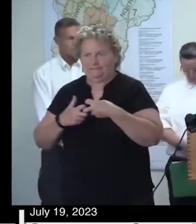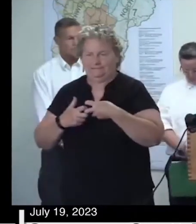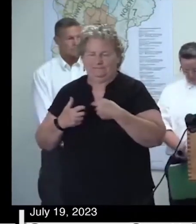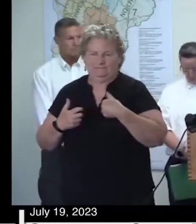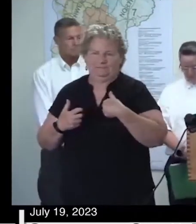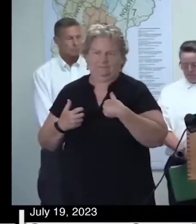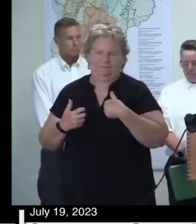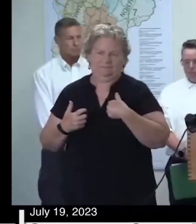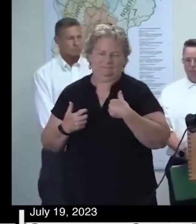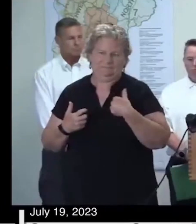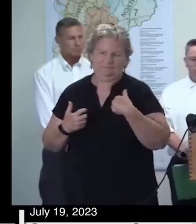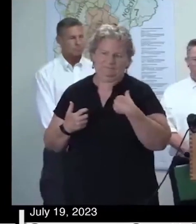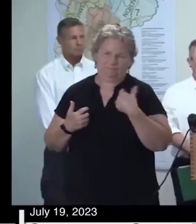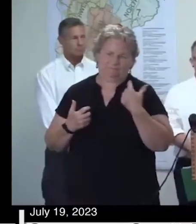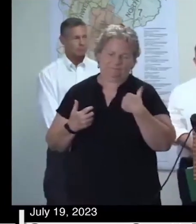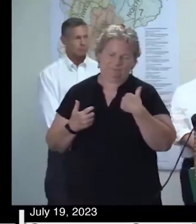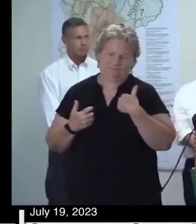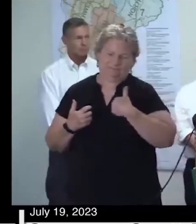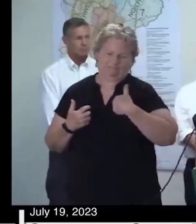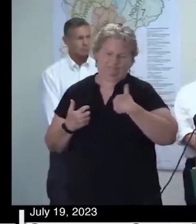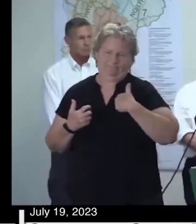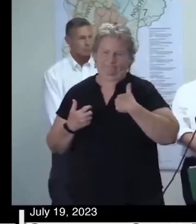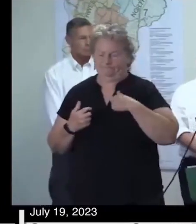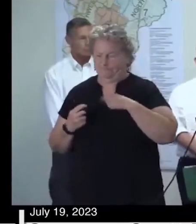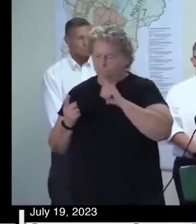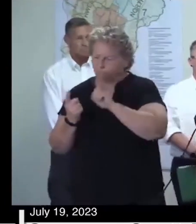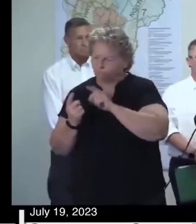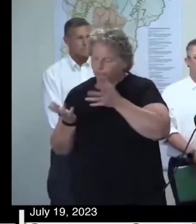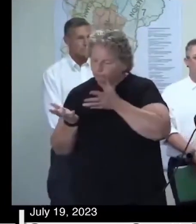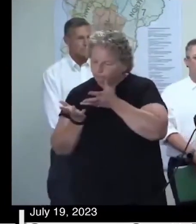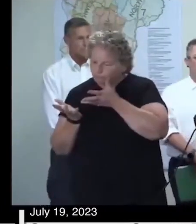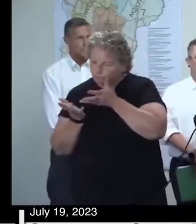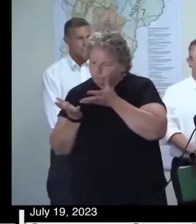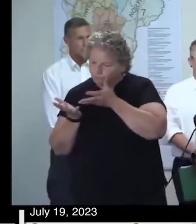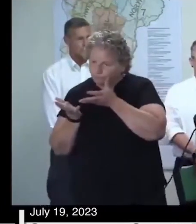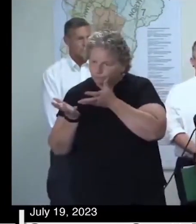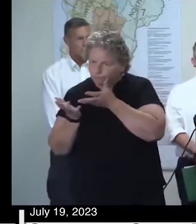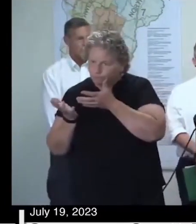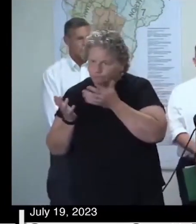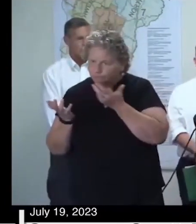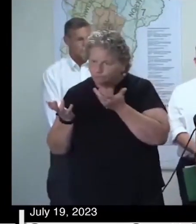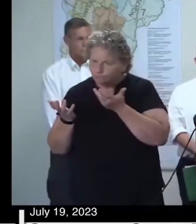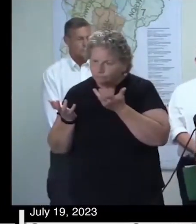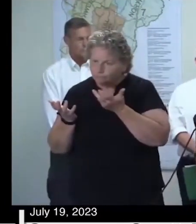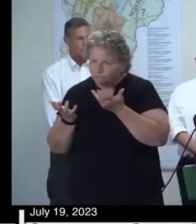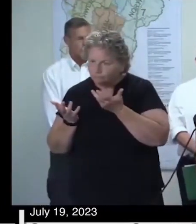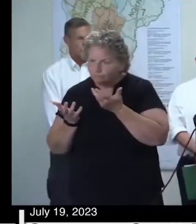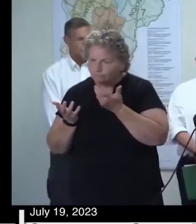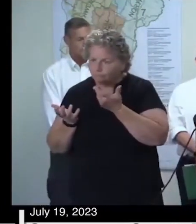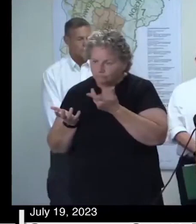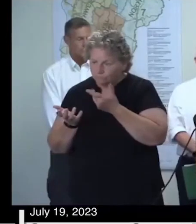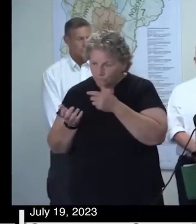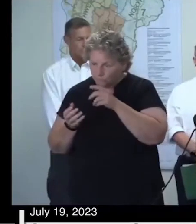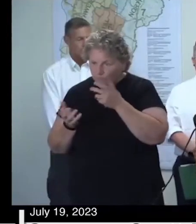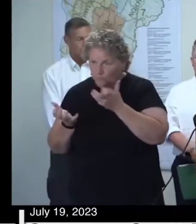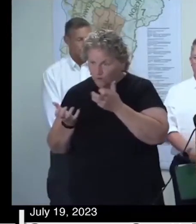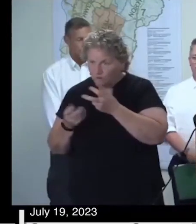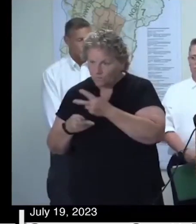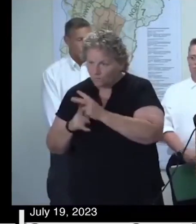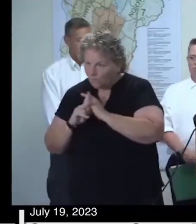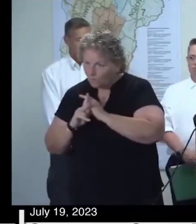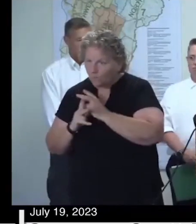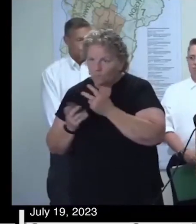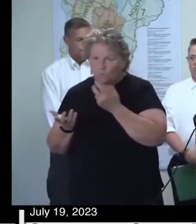that you know, they're in their 70s now, and do they want to take out another loan to put into